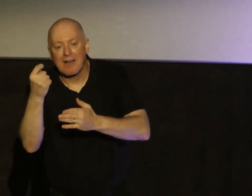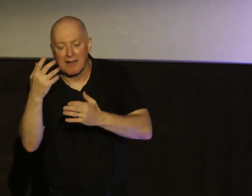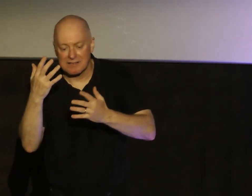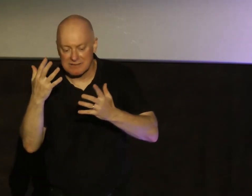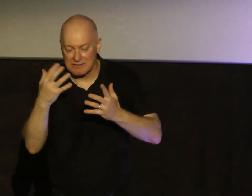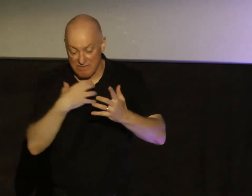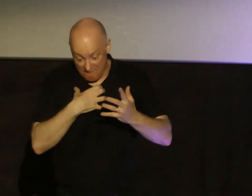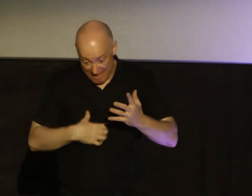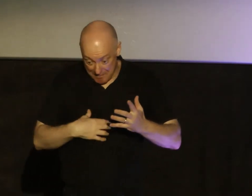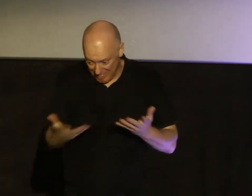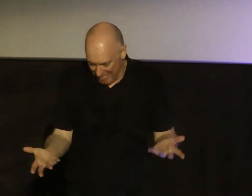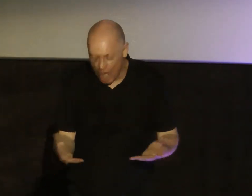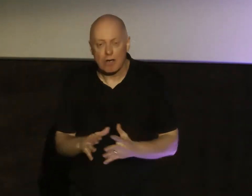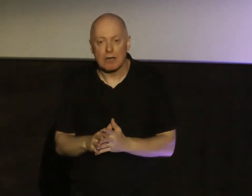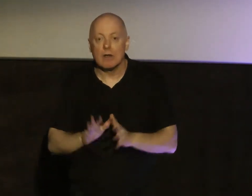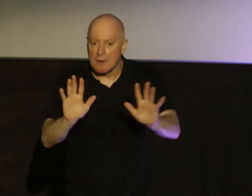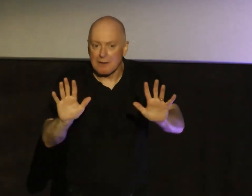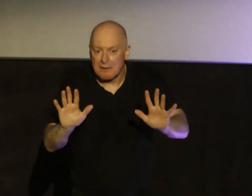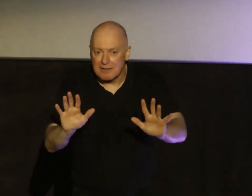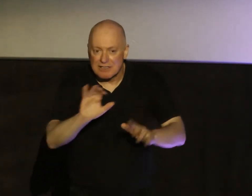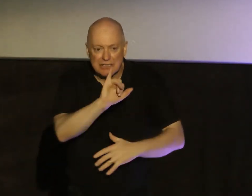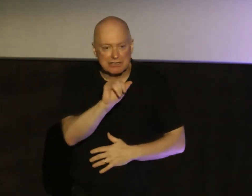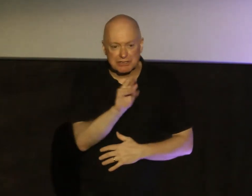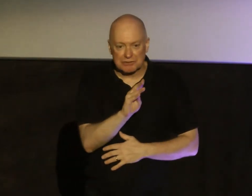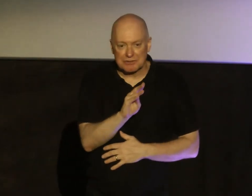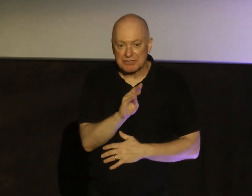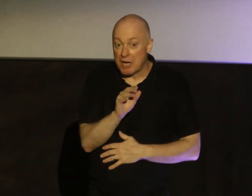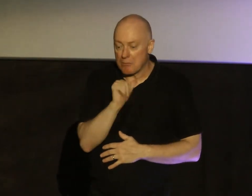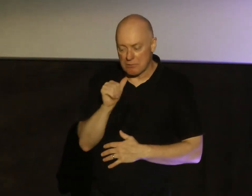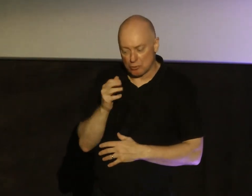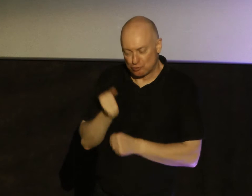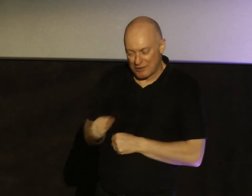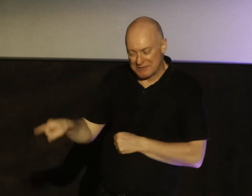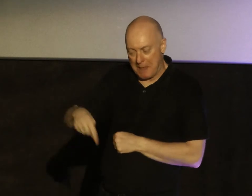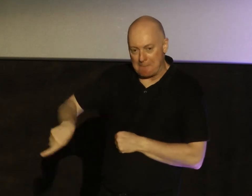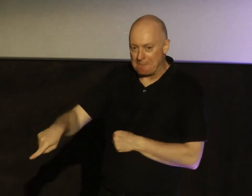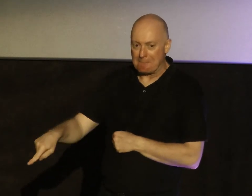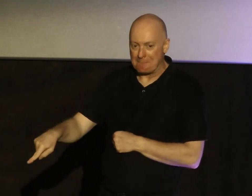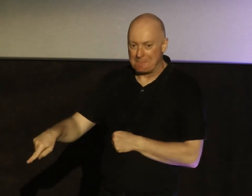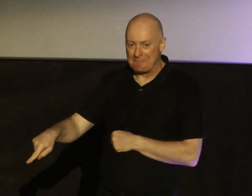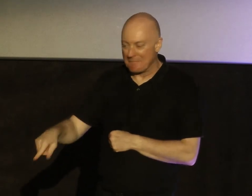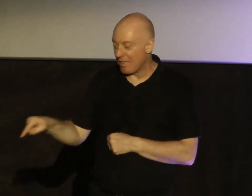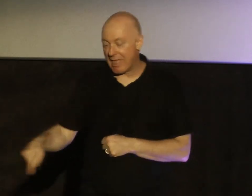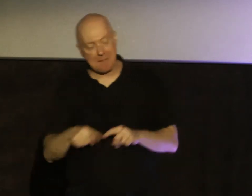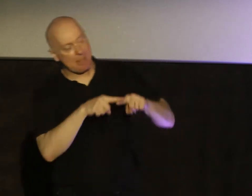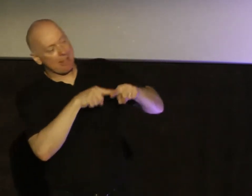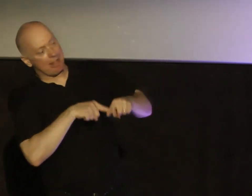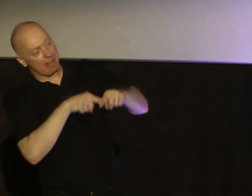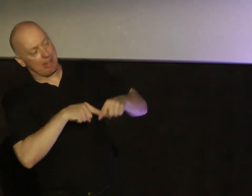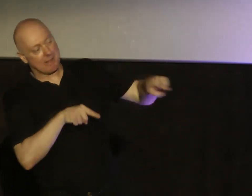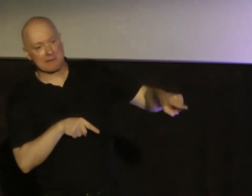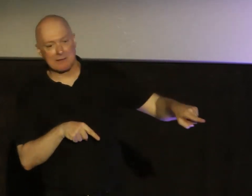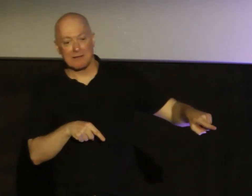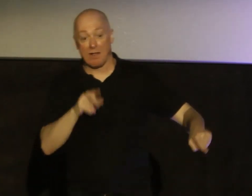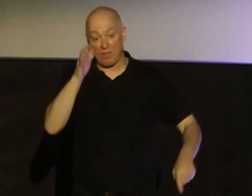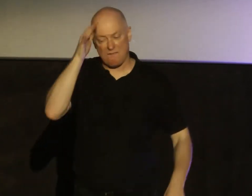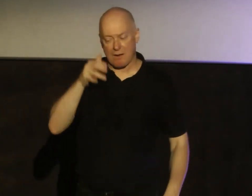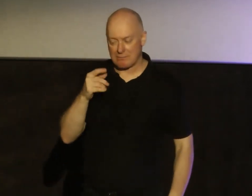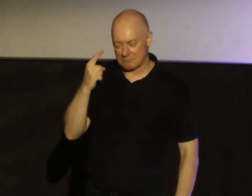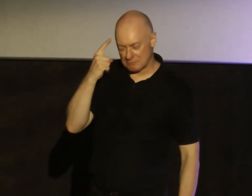Canaan. So clearly there's a lack of trust in this family. There's a culture of passive dependence, and there's an atmosphere of suspicion